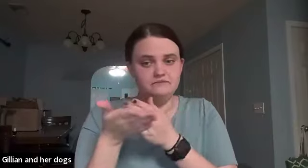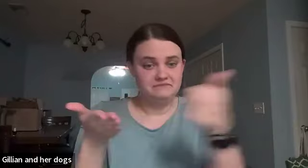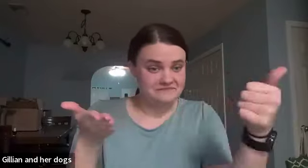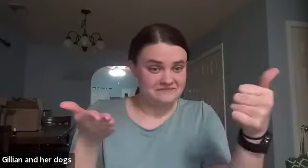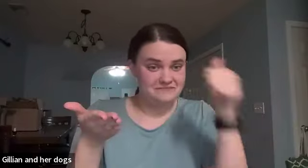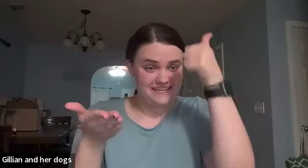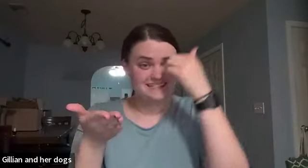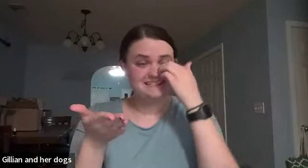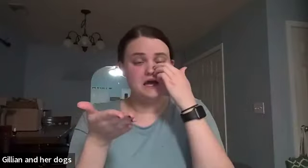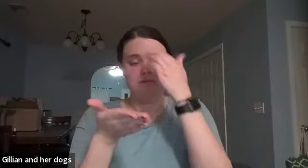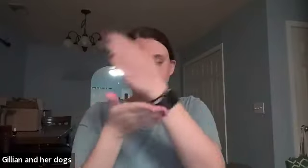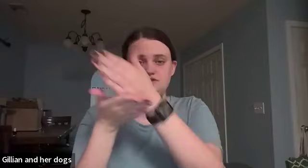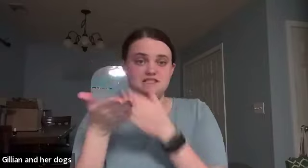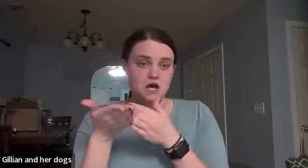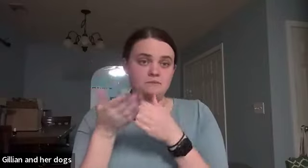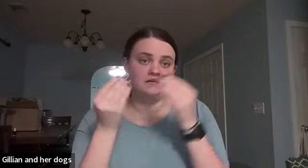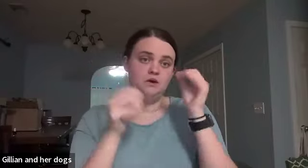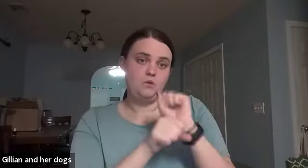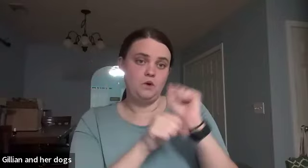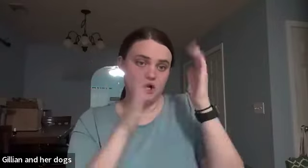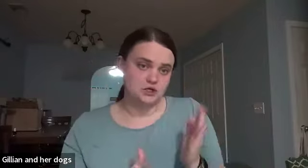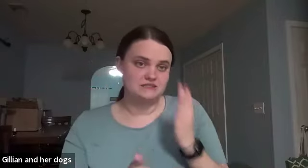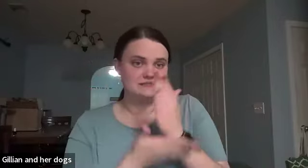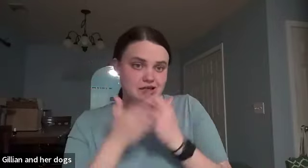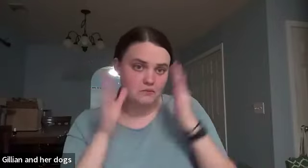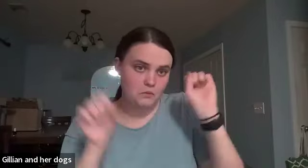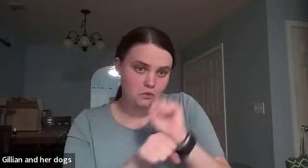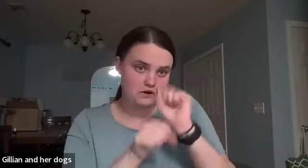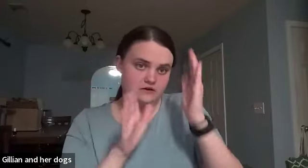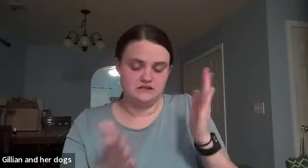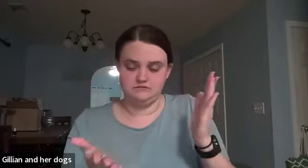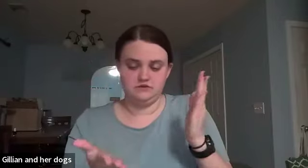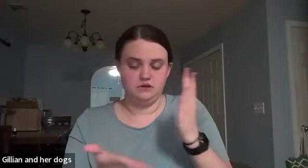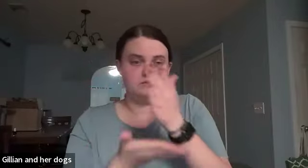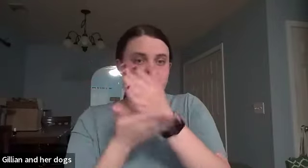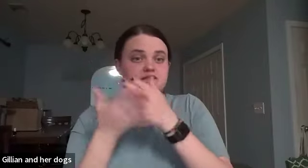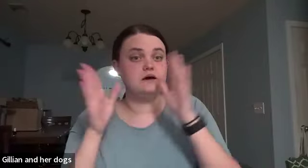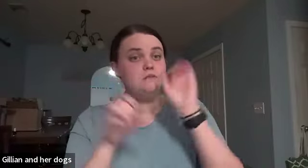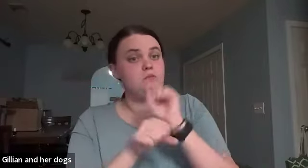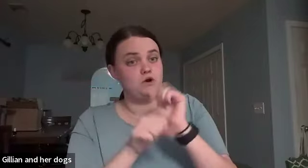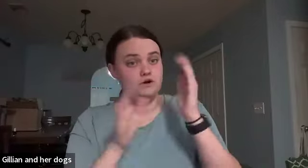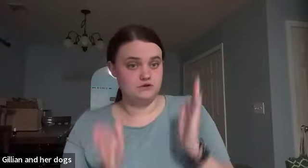deal. But yes, so some workers, I'm like going way too fast, some